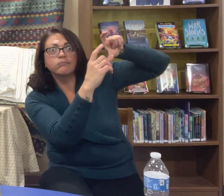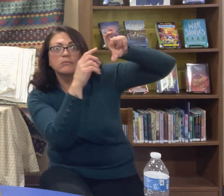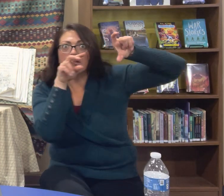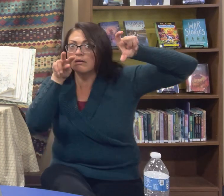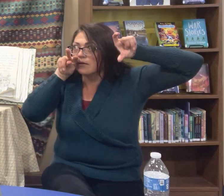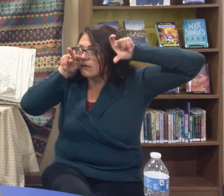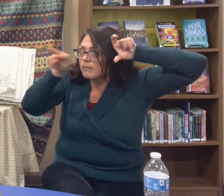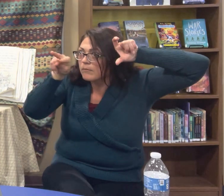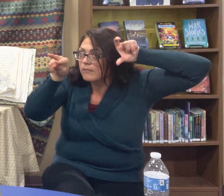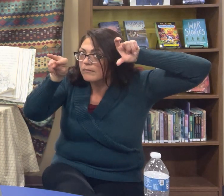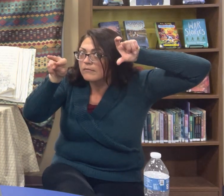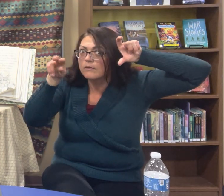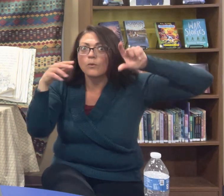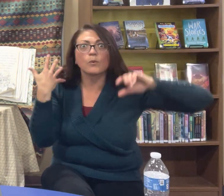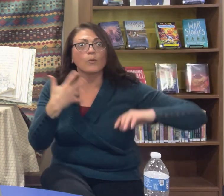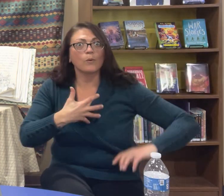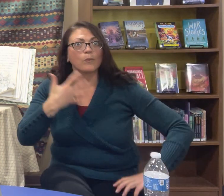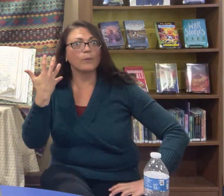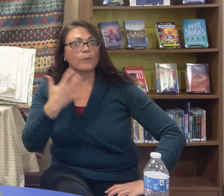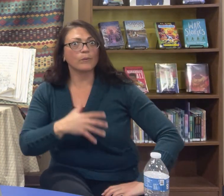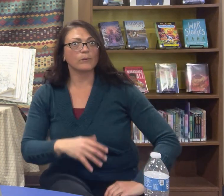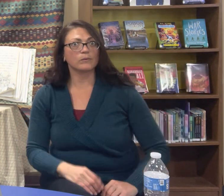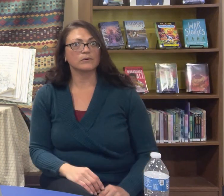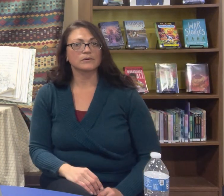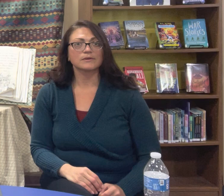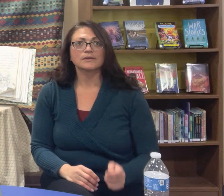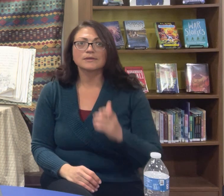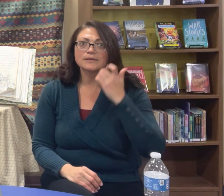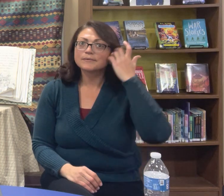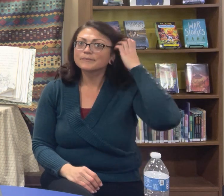right back at them.